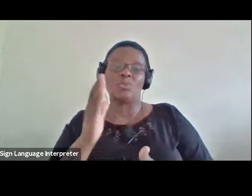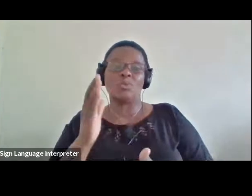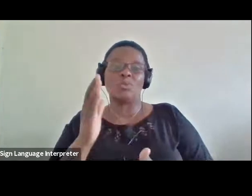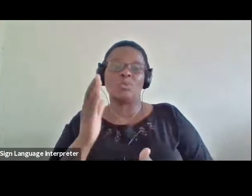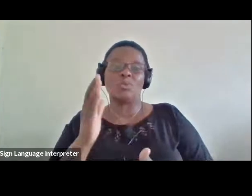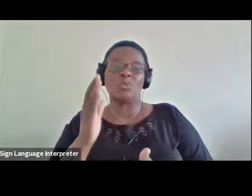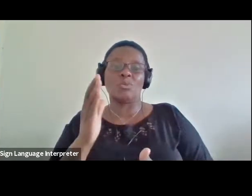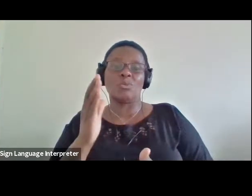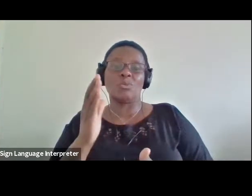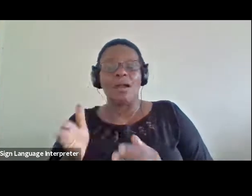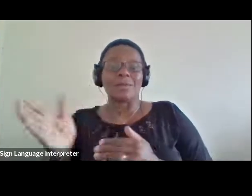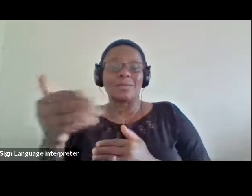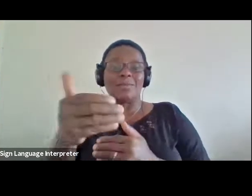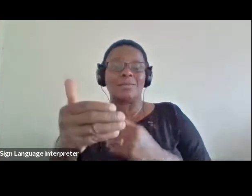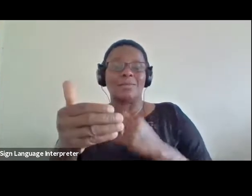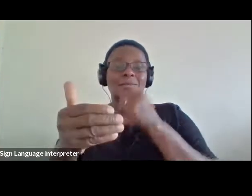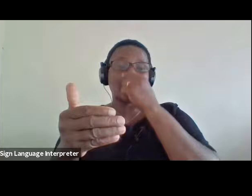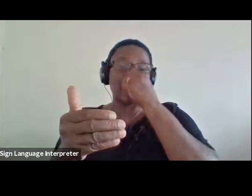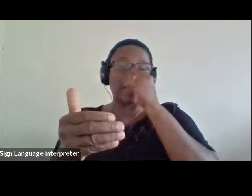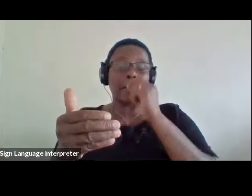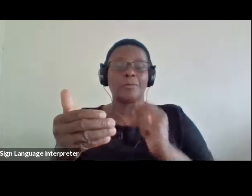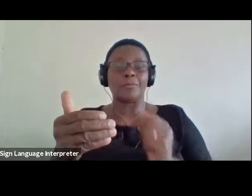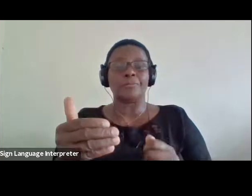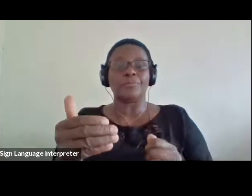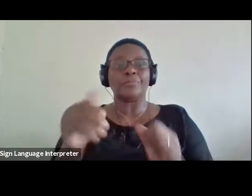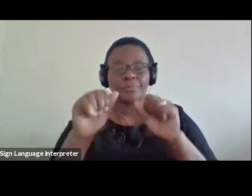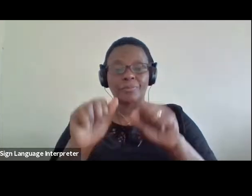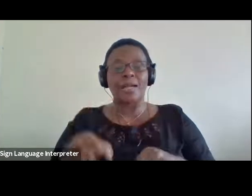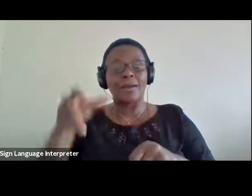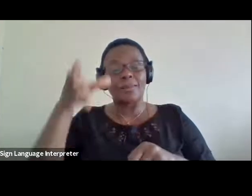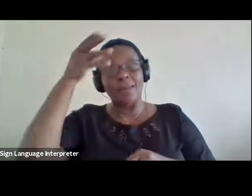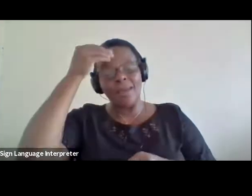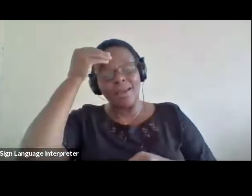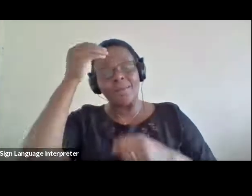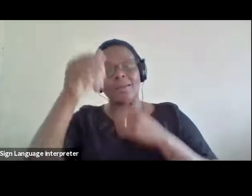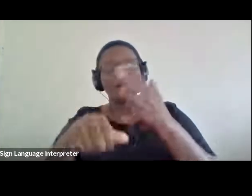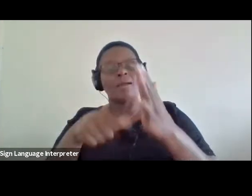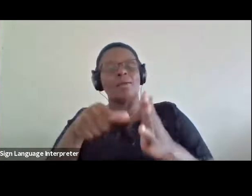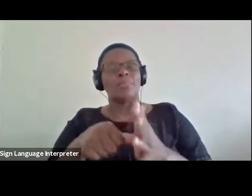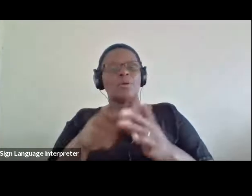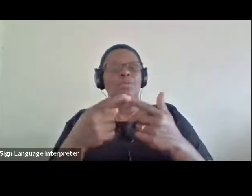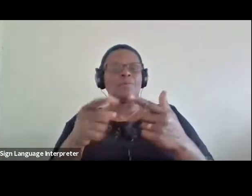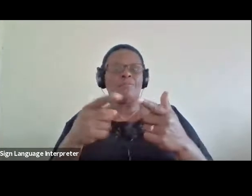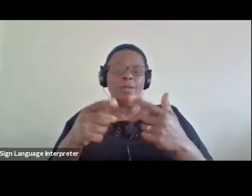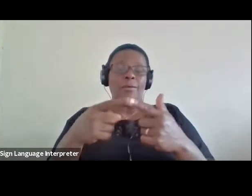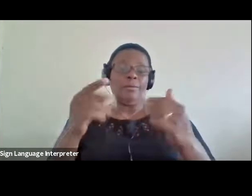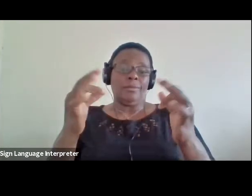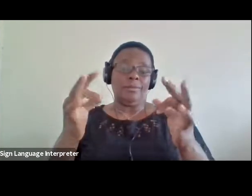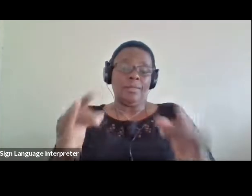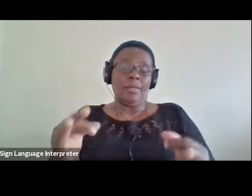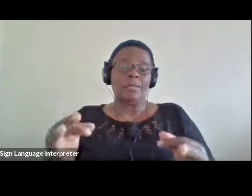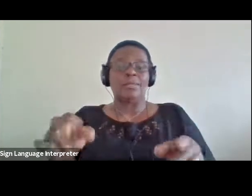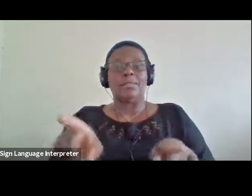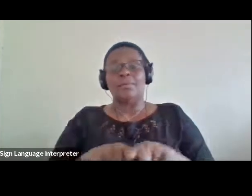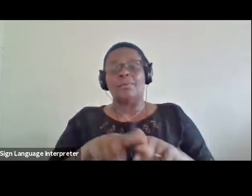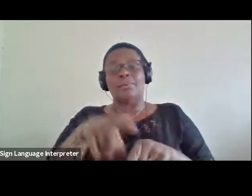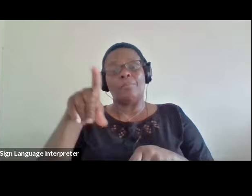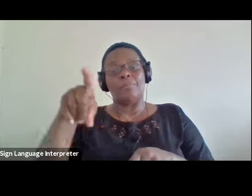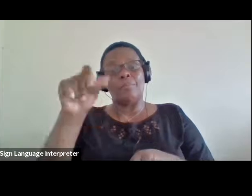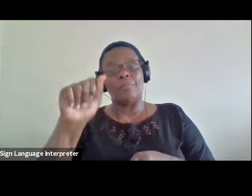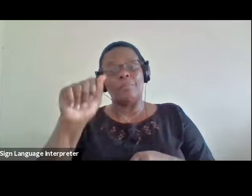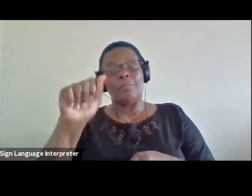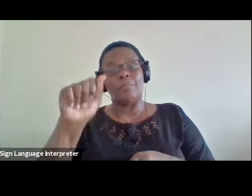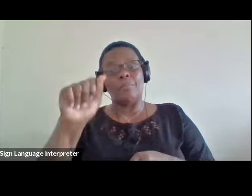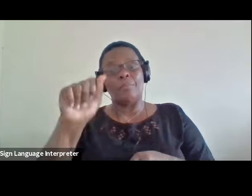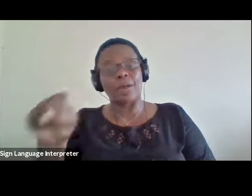can jump online, obviously learn about different initiatives like the Paris Call, like the Santa Clara Principles, and obviously